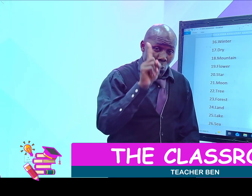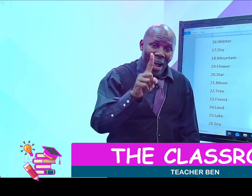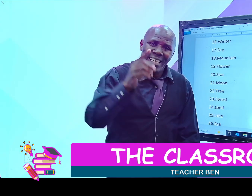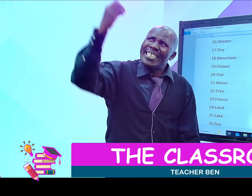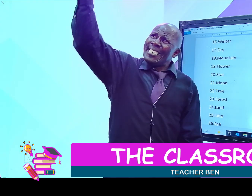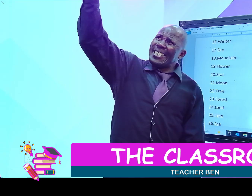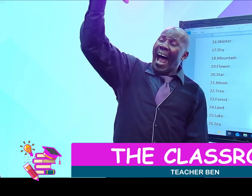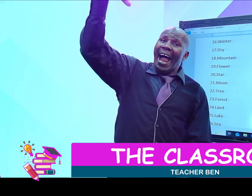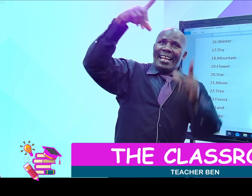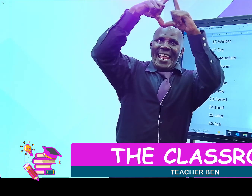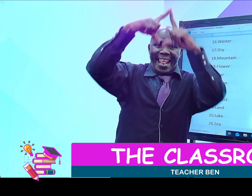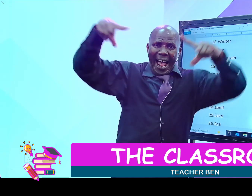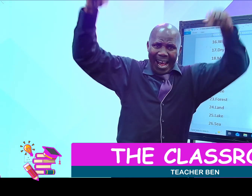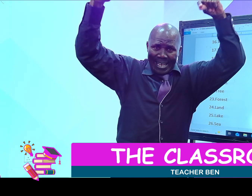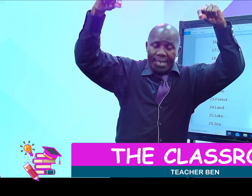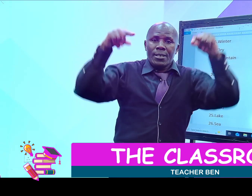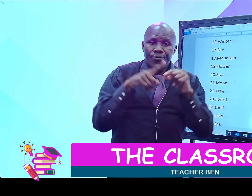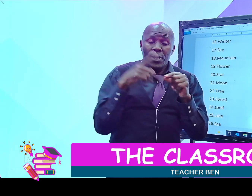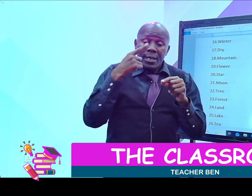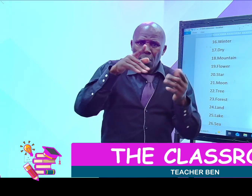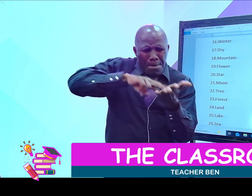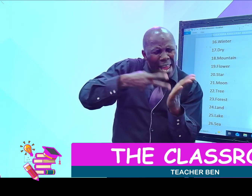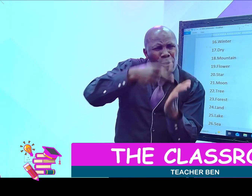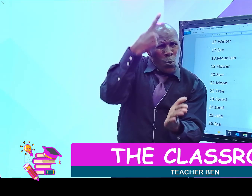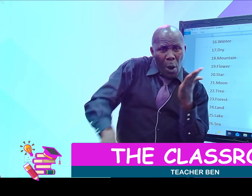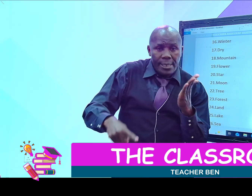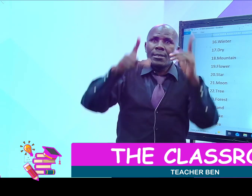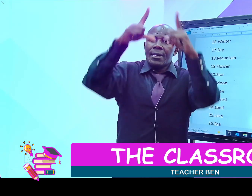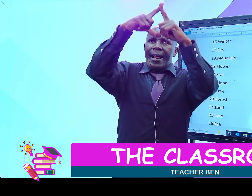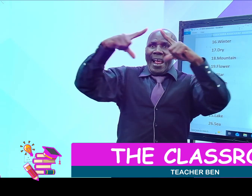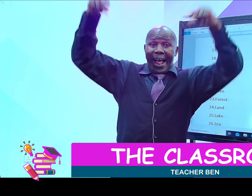Number 21, moon. What does it mean?